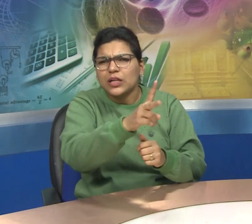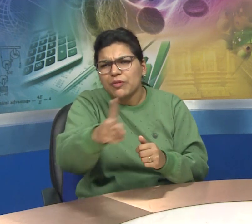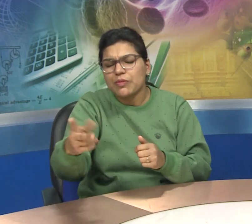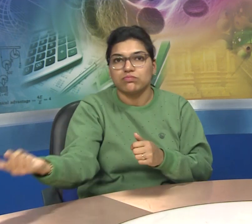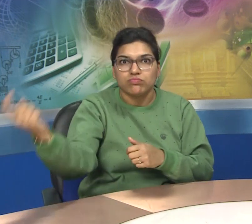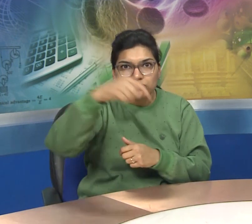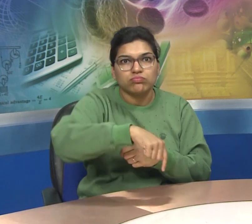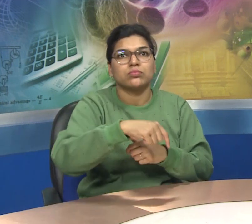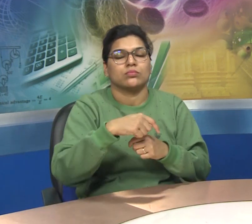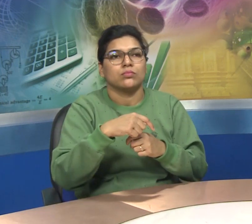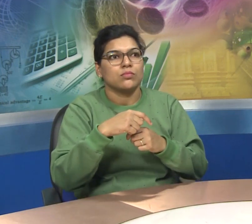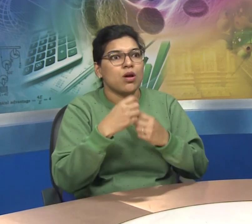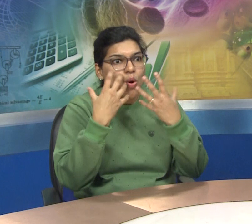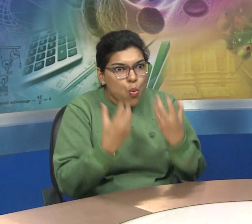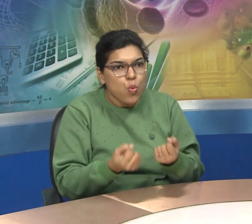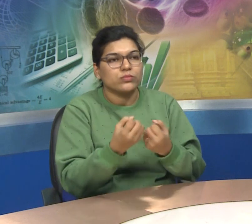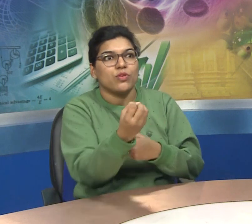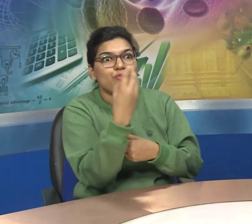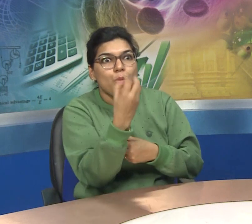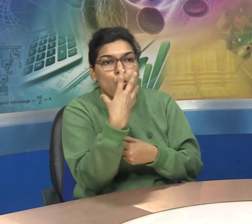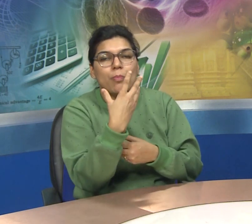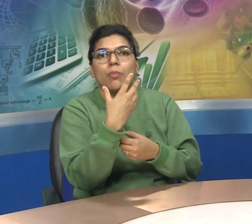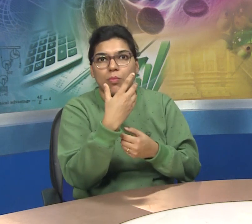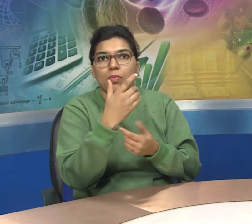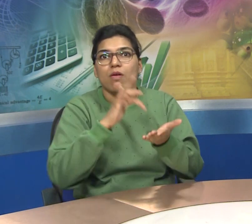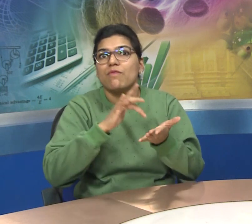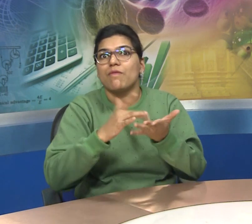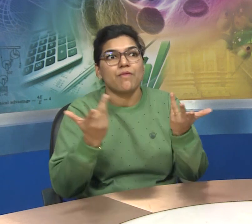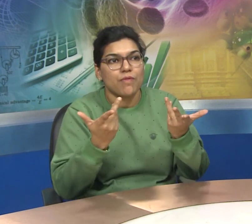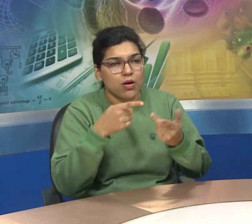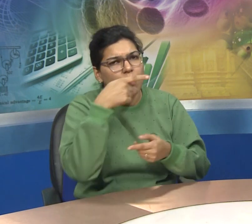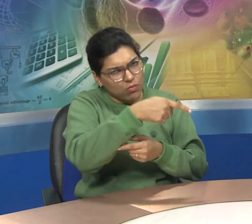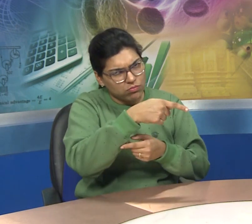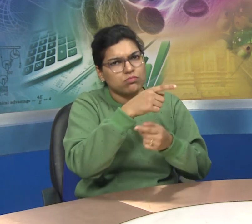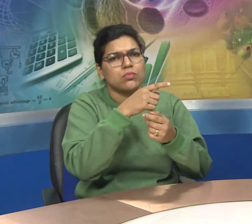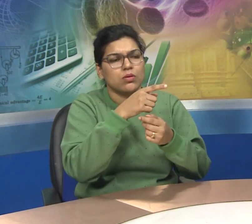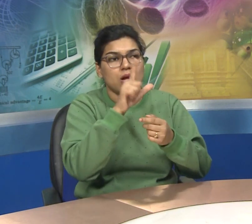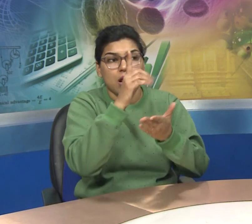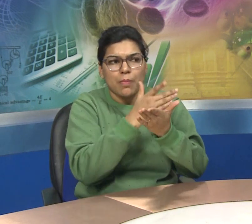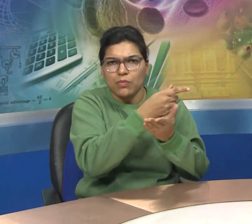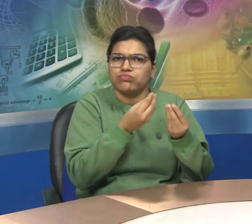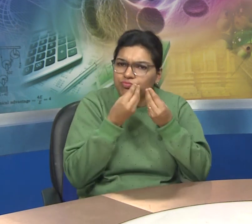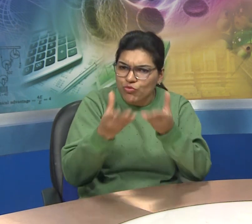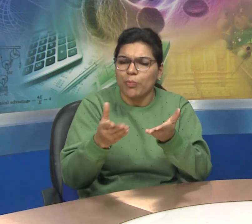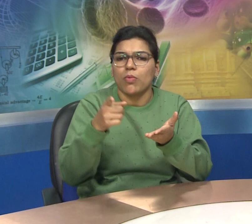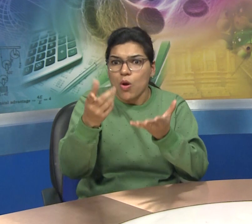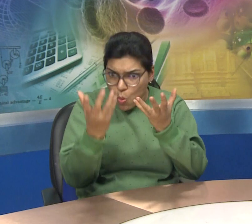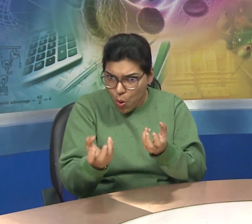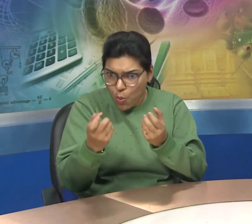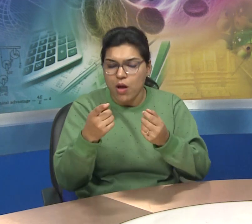It guides the user to the source where information on that subject will be